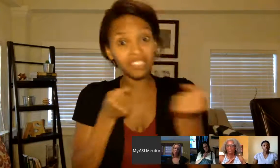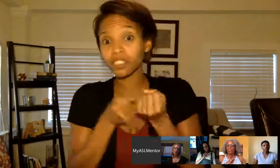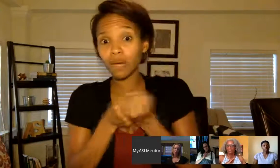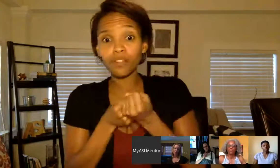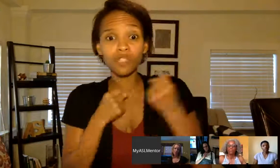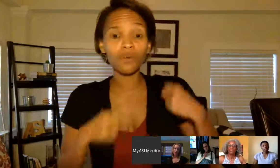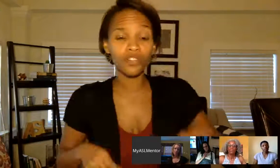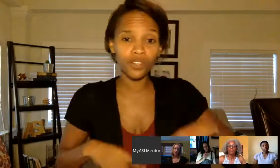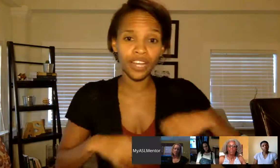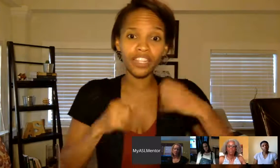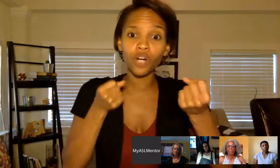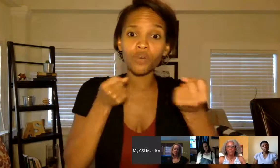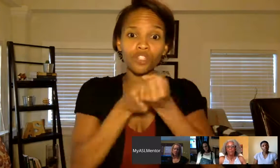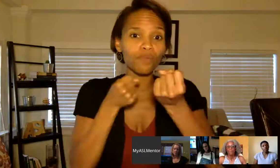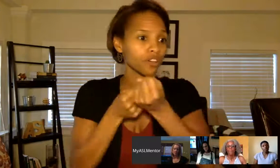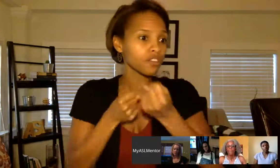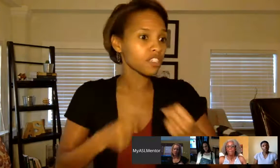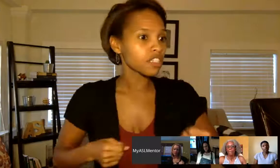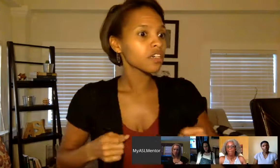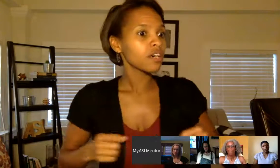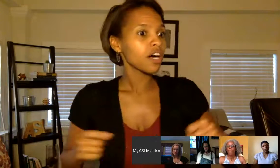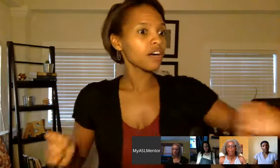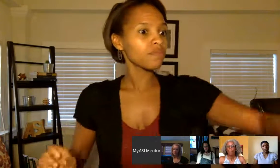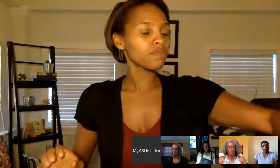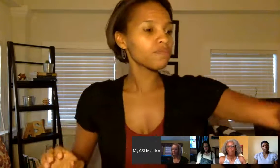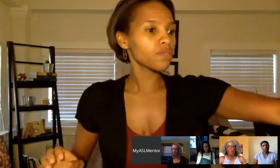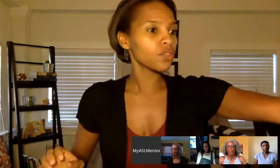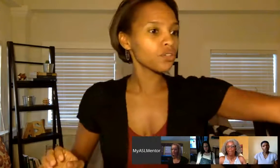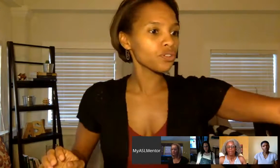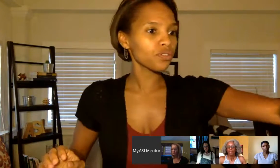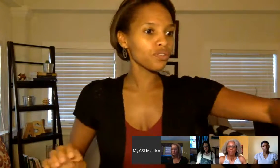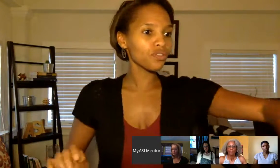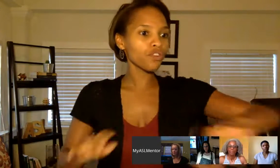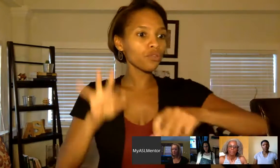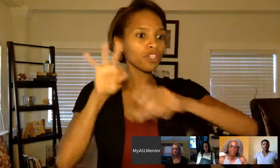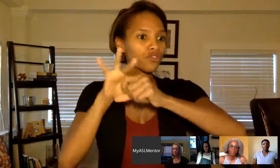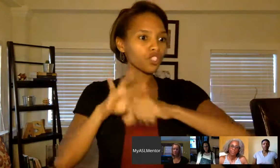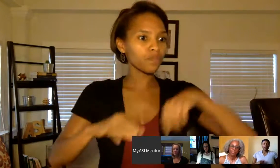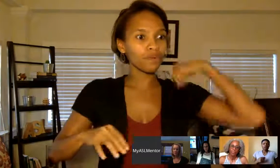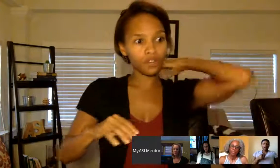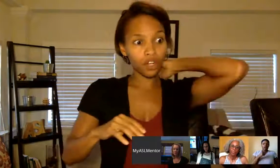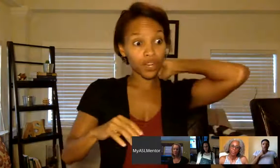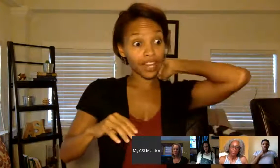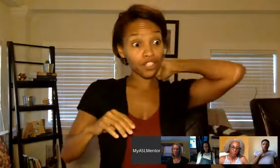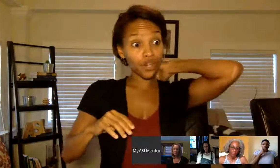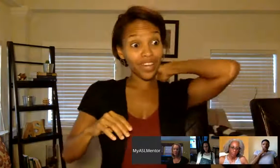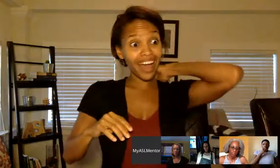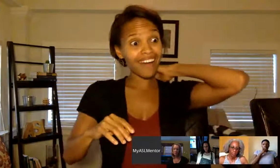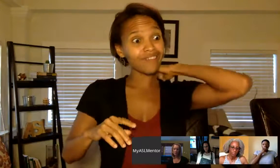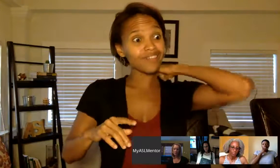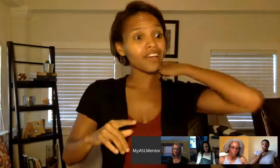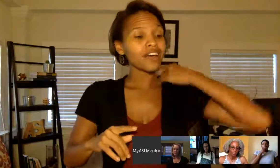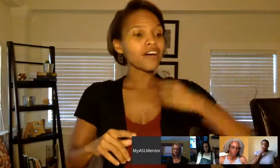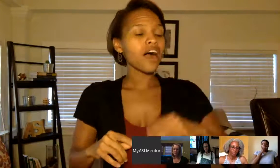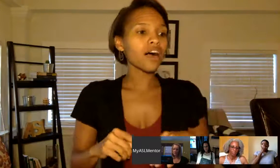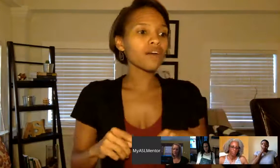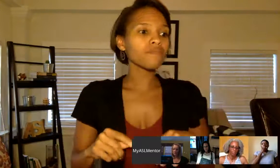I see a couple of supports. Okay, let's go with support. The vote is for support. Okay, so we